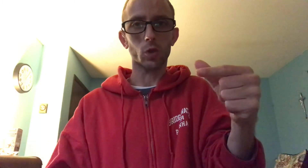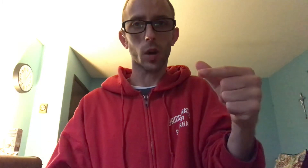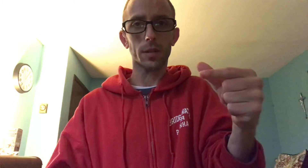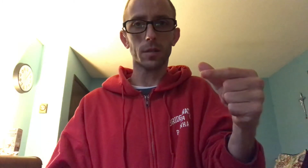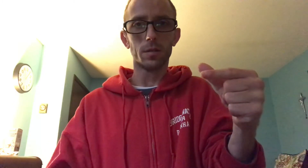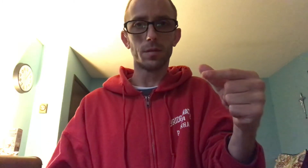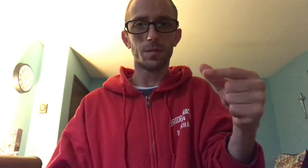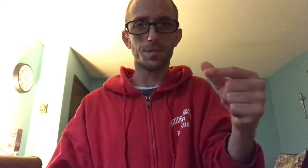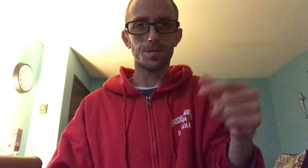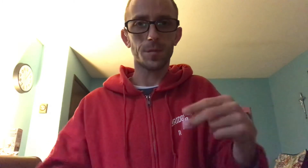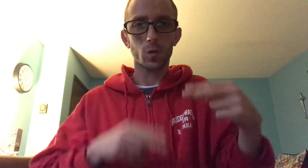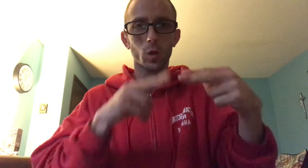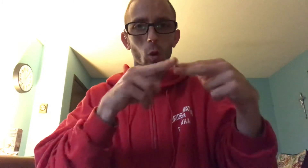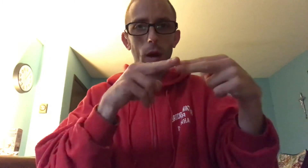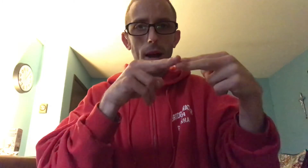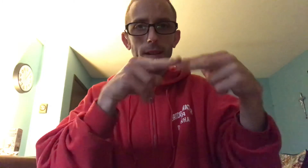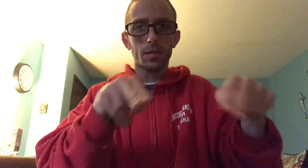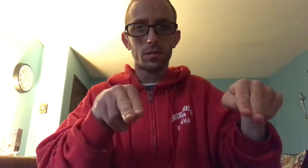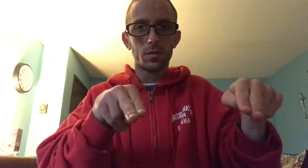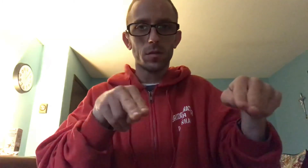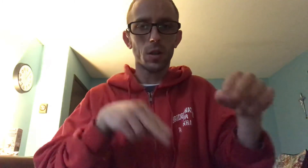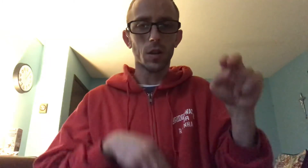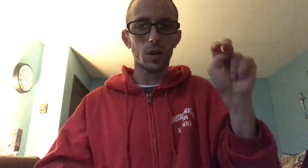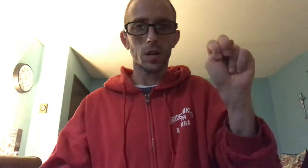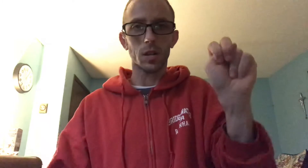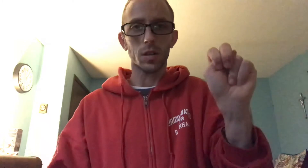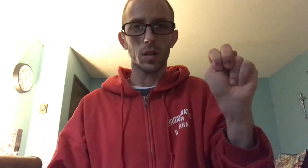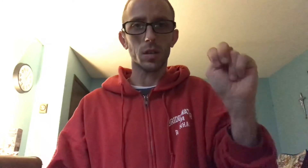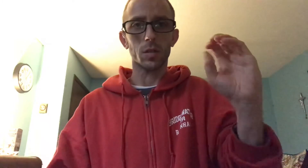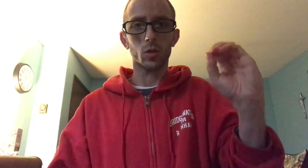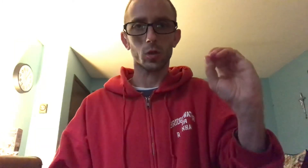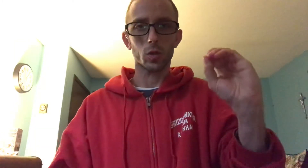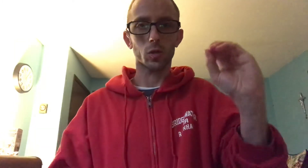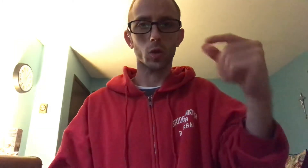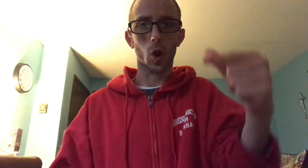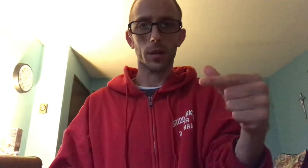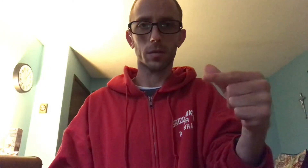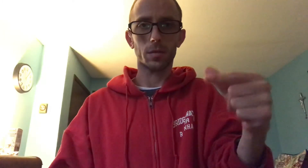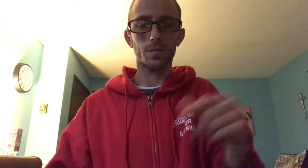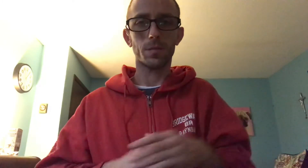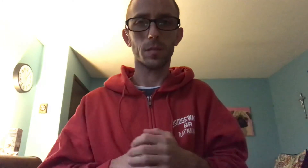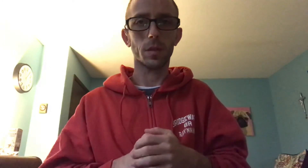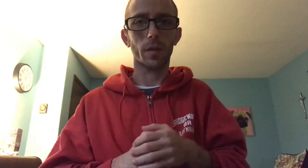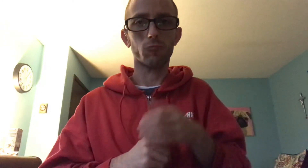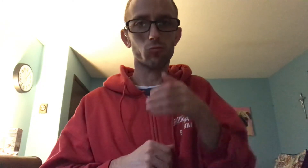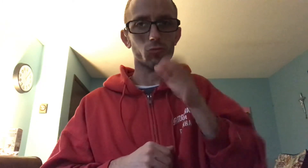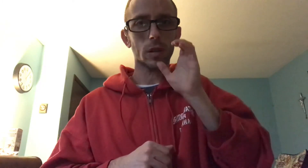gnoink, so egg, gnoink, that drink,